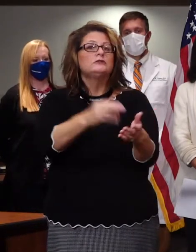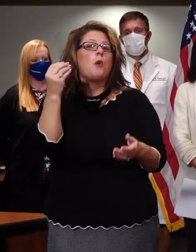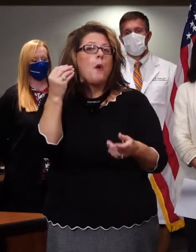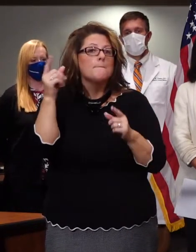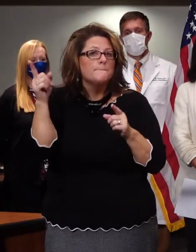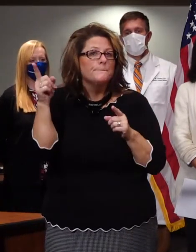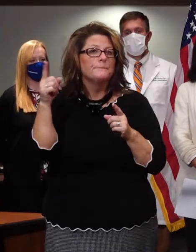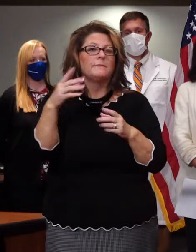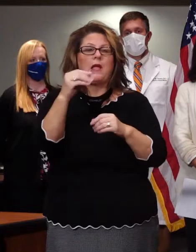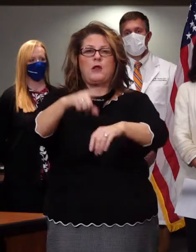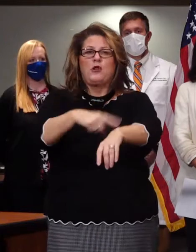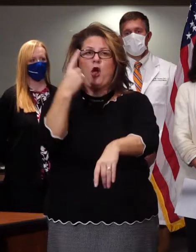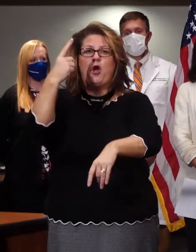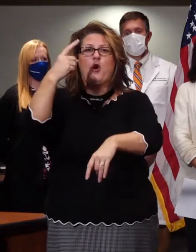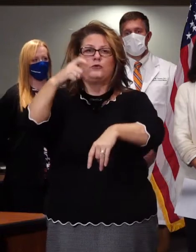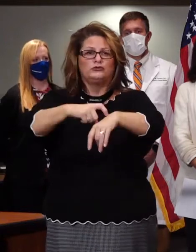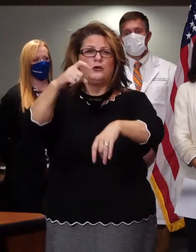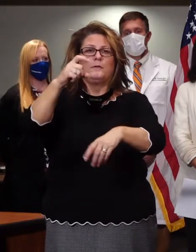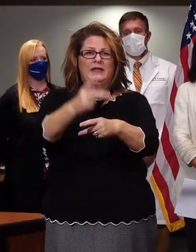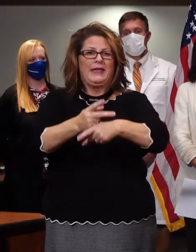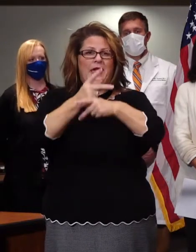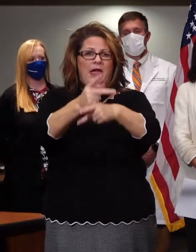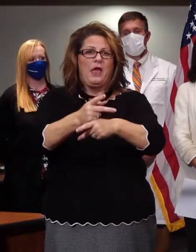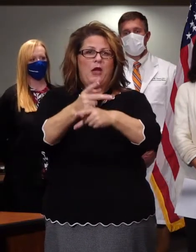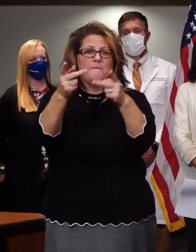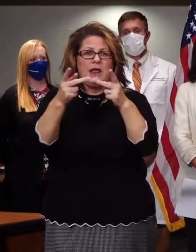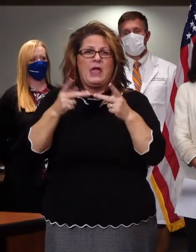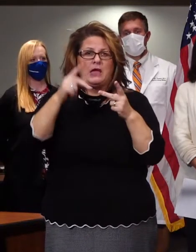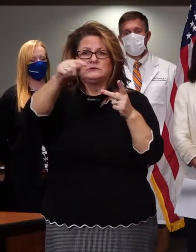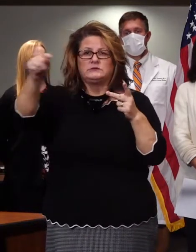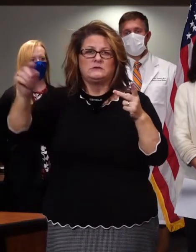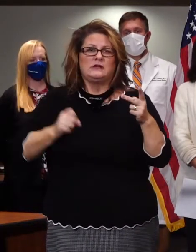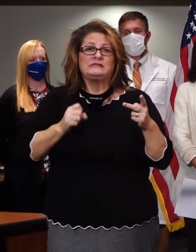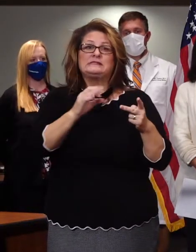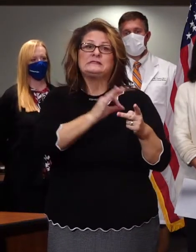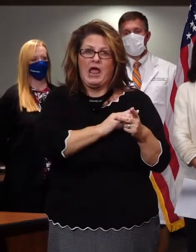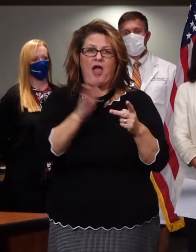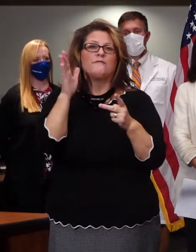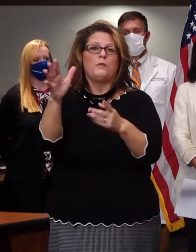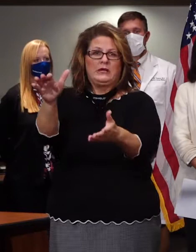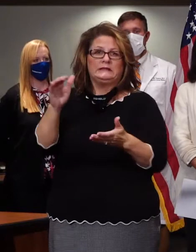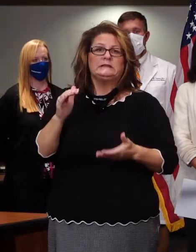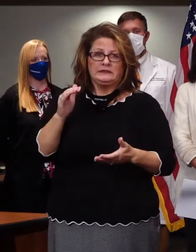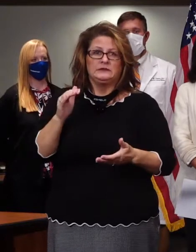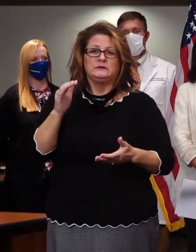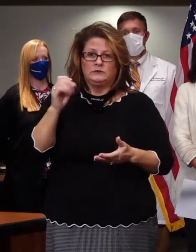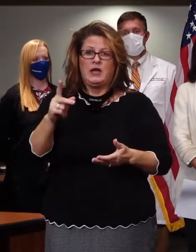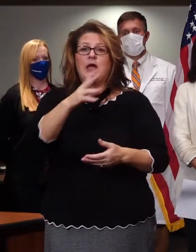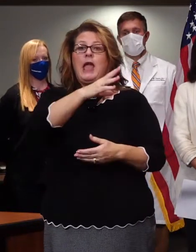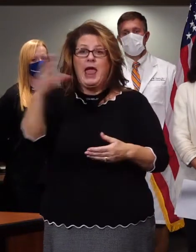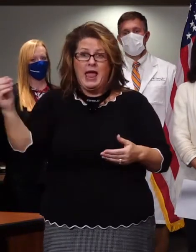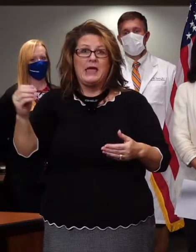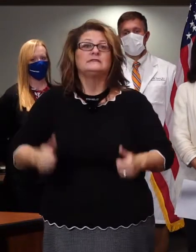home and long-term care facility residents and staff. Also, medical